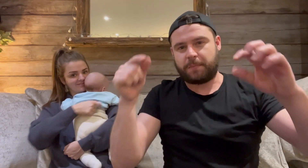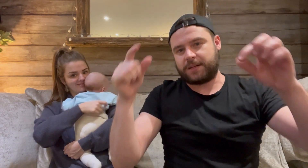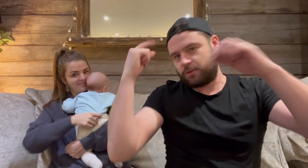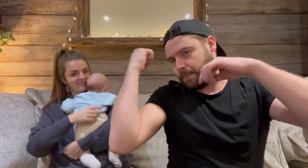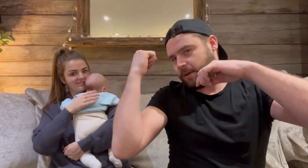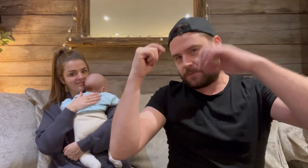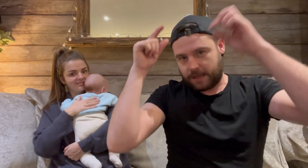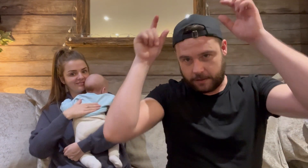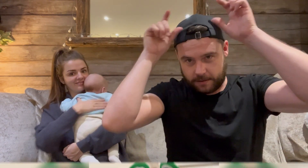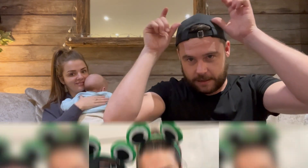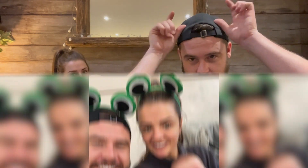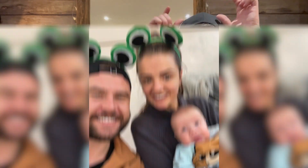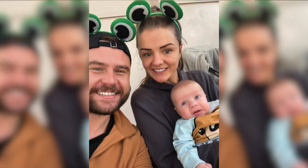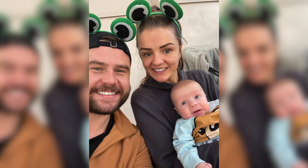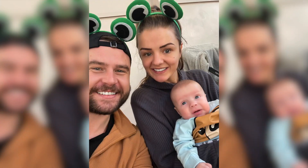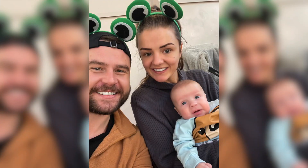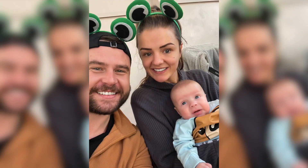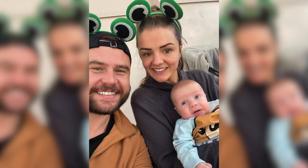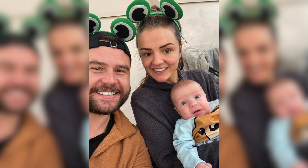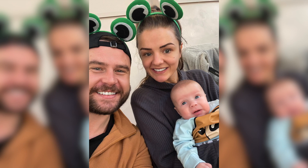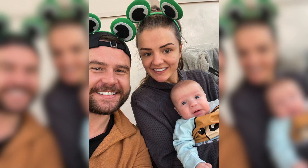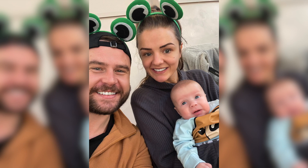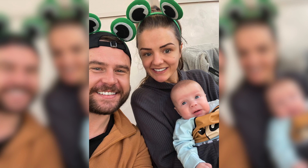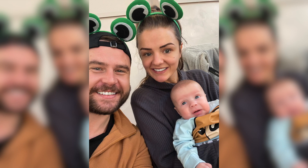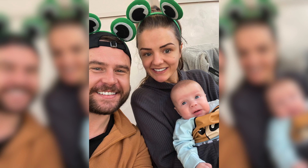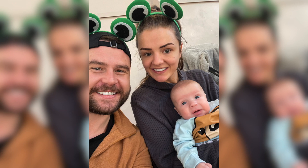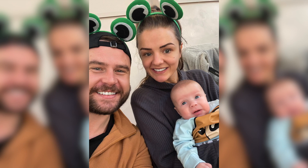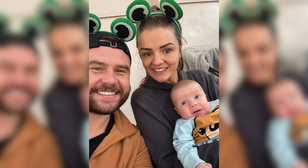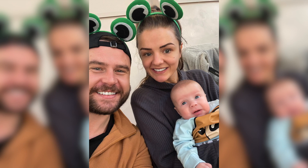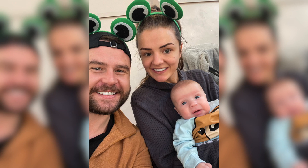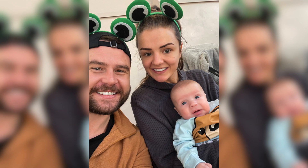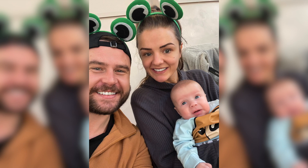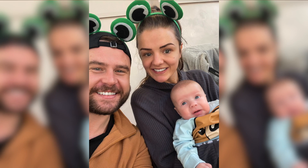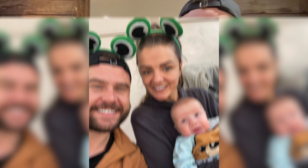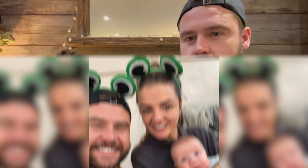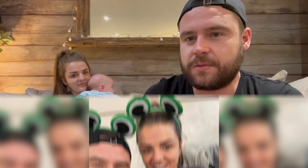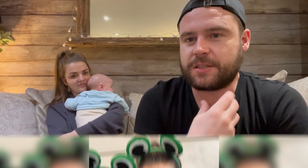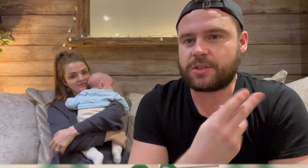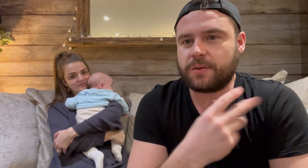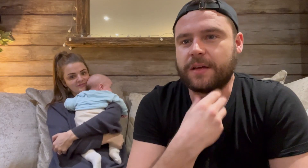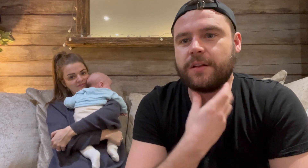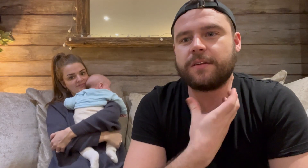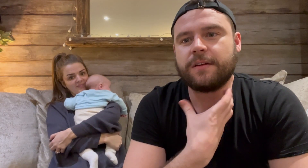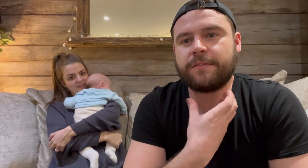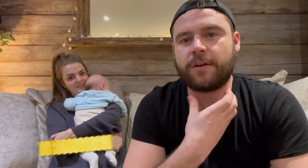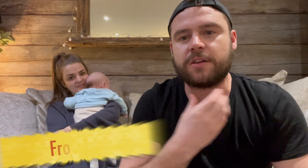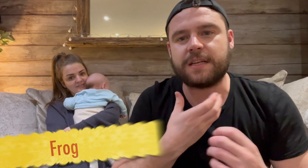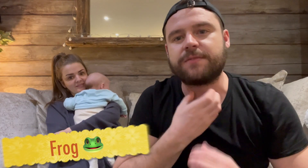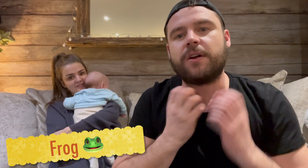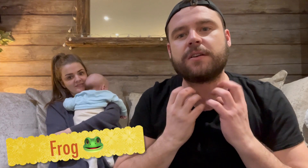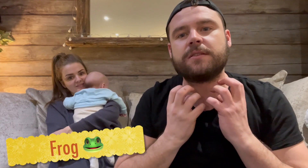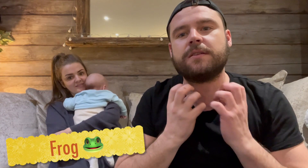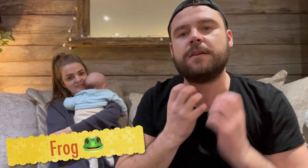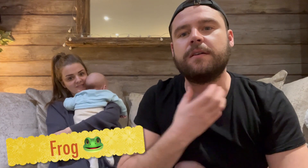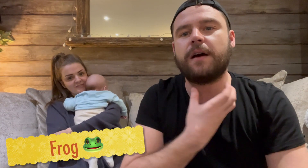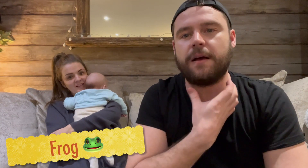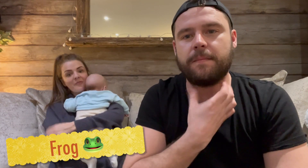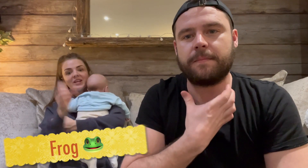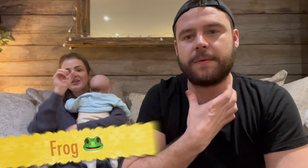picture up on as well, these frog eyes on, because we learned the sort of, was it two little frogs, that's frog. And we did